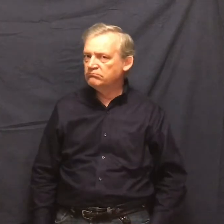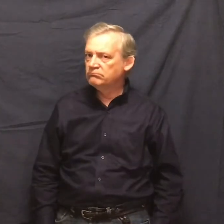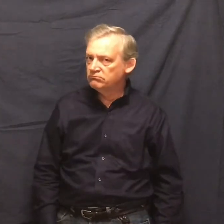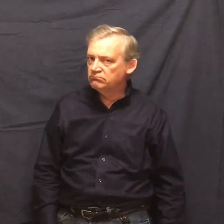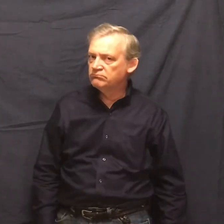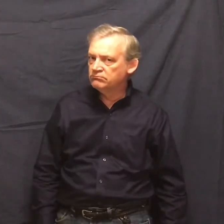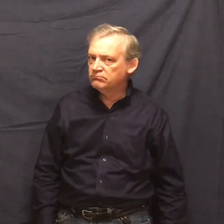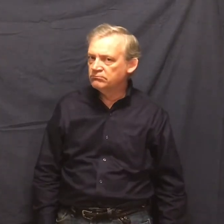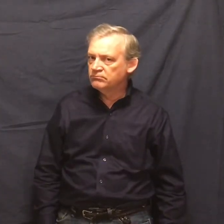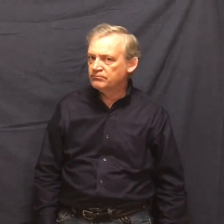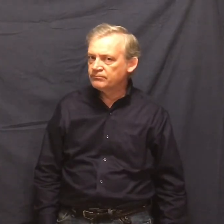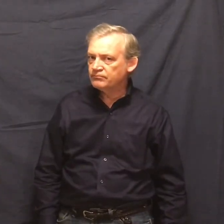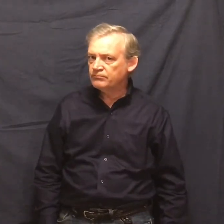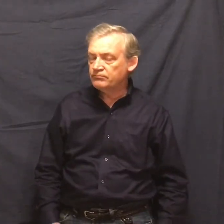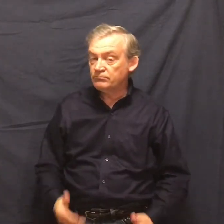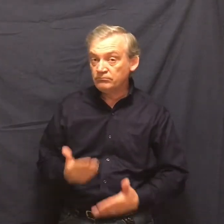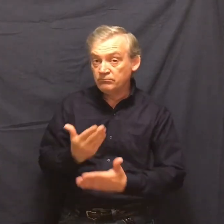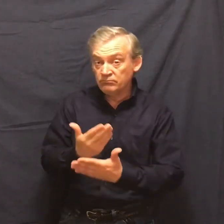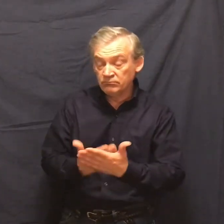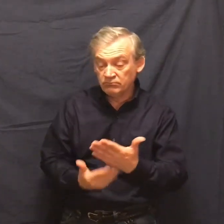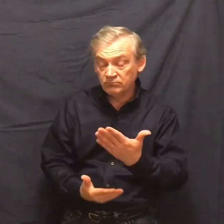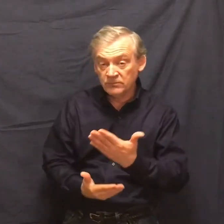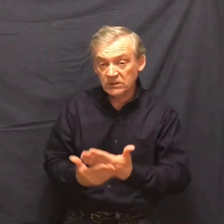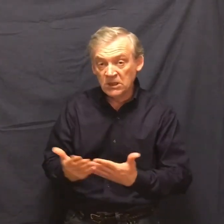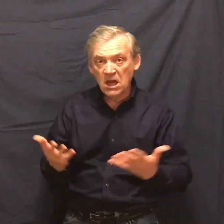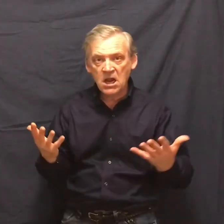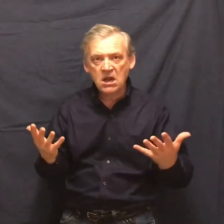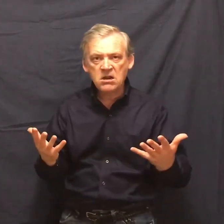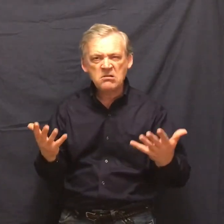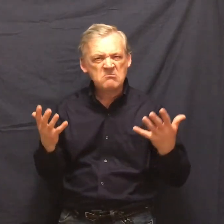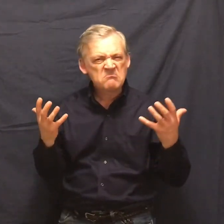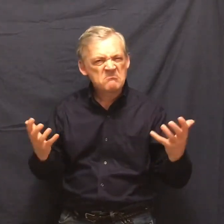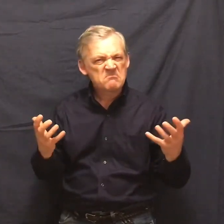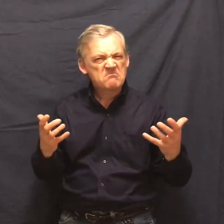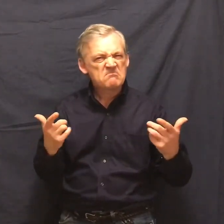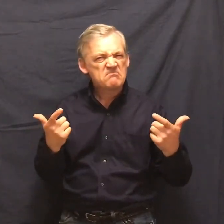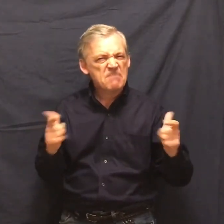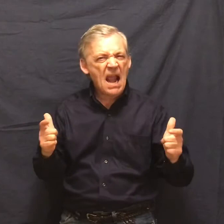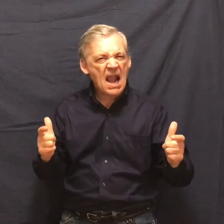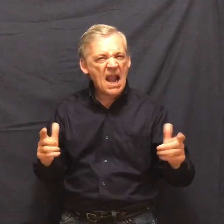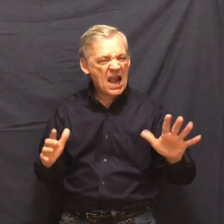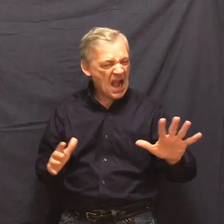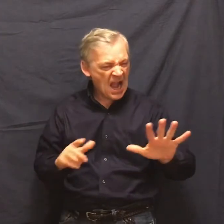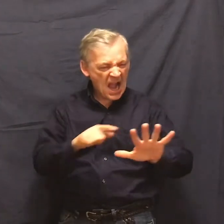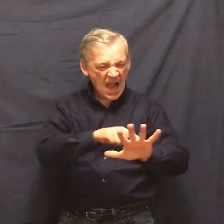His hands, large and lean, were as delicate in their action as those of a temple dancer.